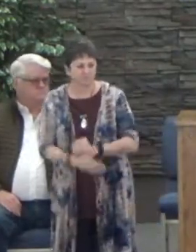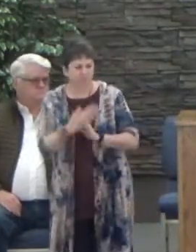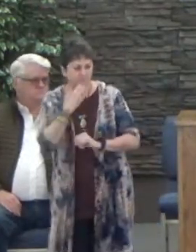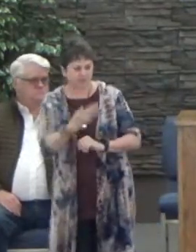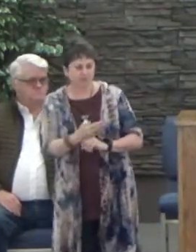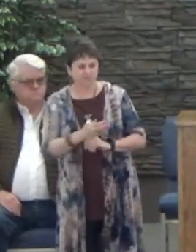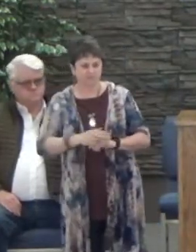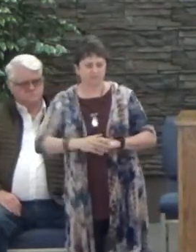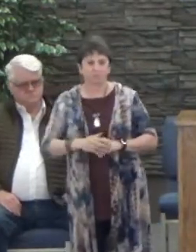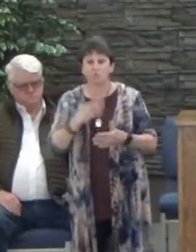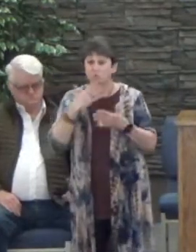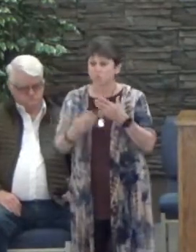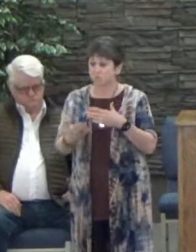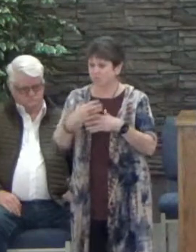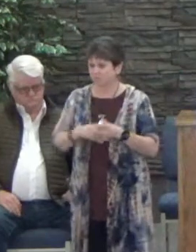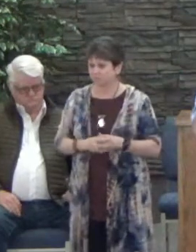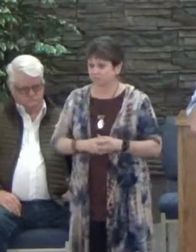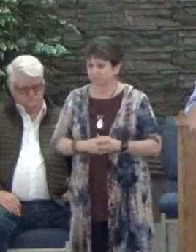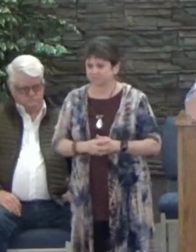Scott. Good morning.